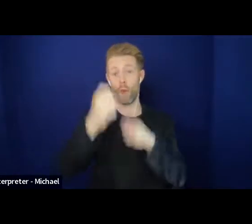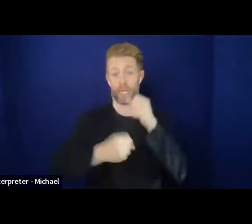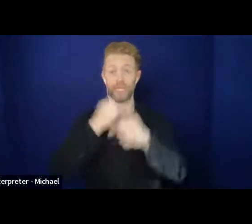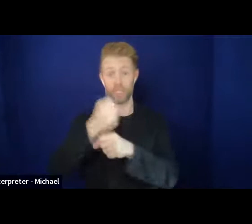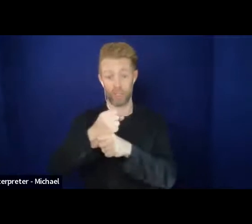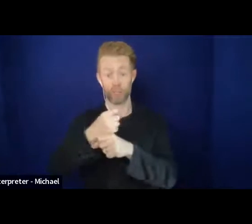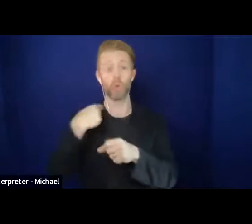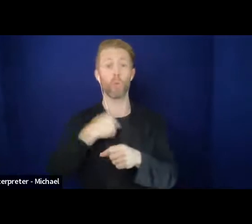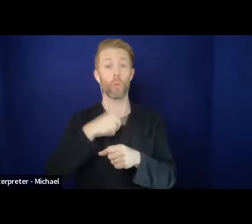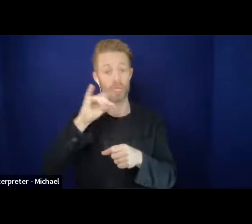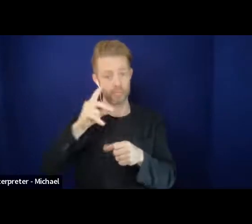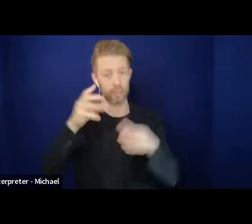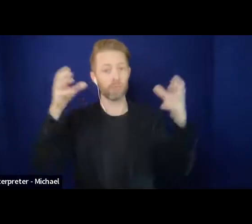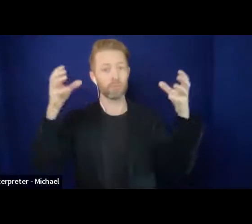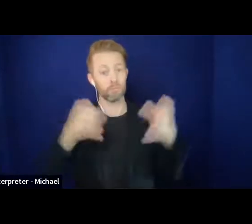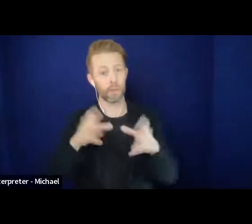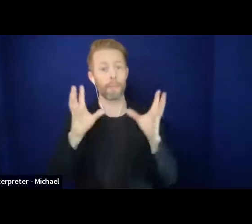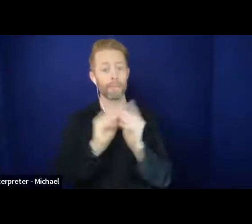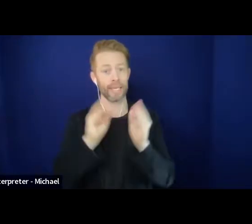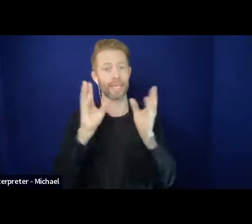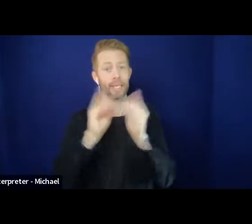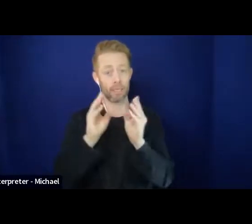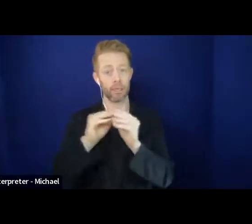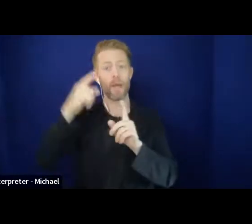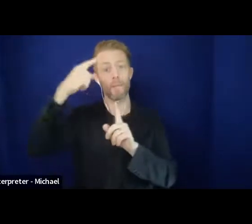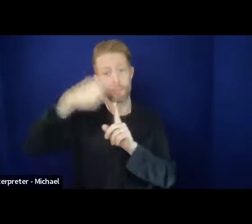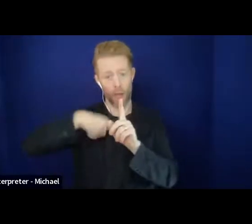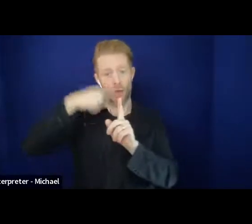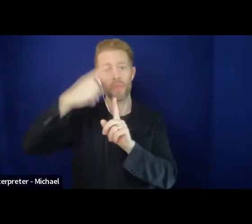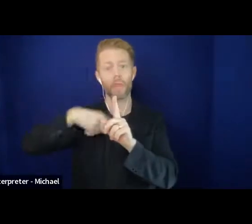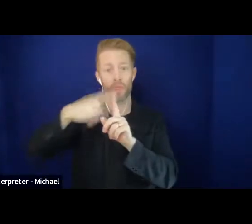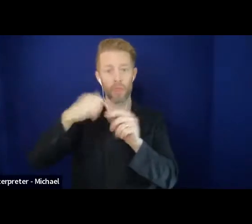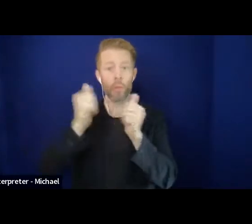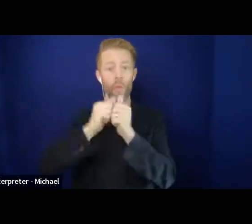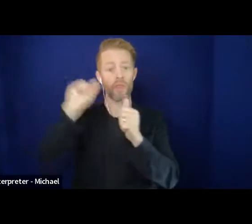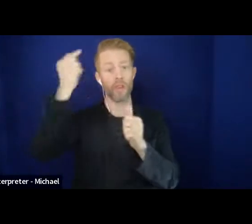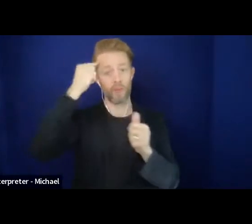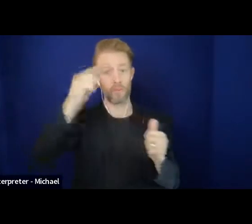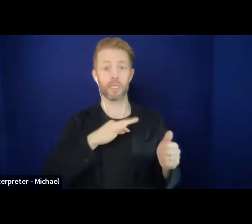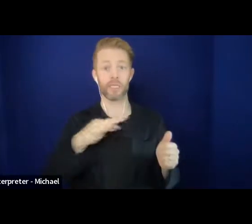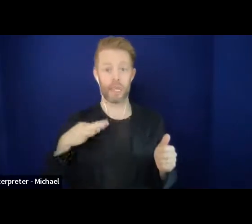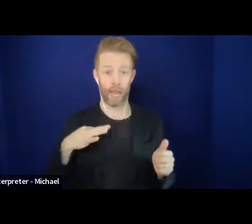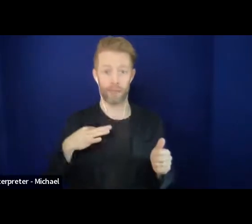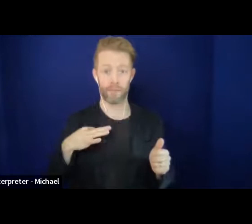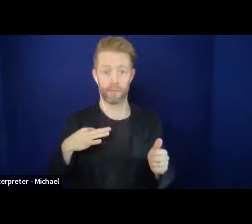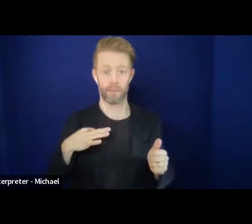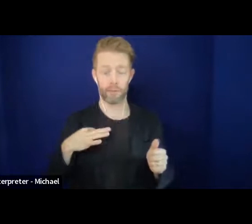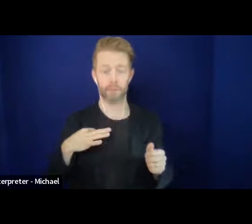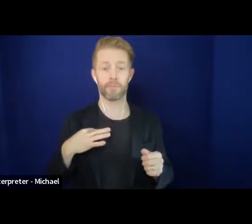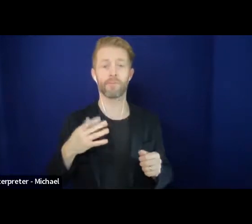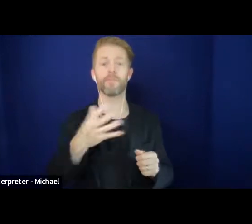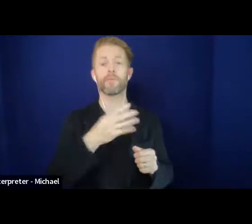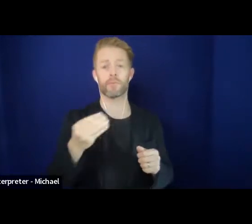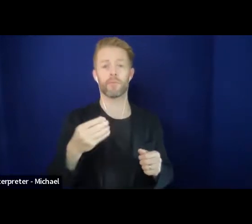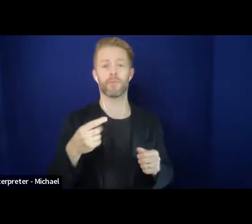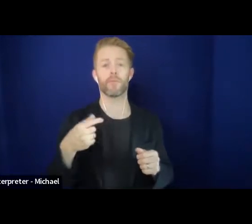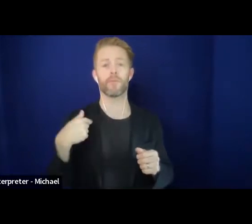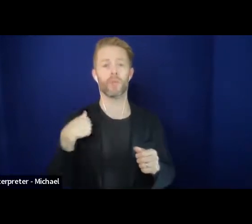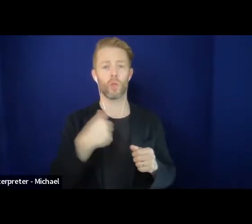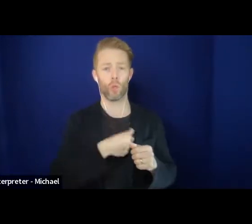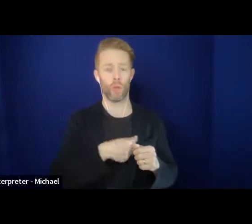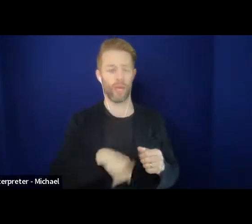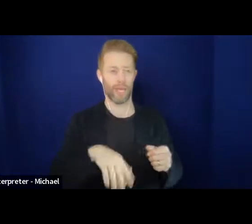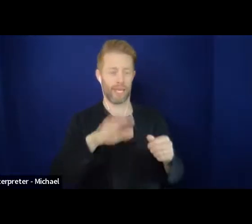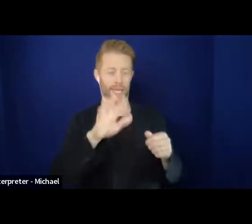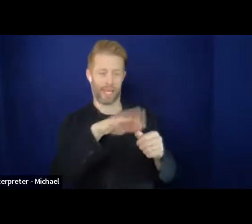monthly meetings with the staff, the government staff, and we were able to point out to them all of the problems